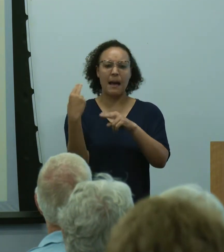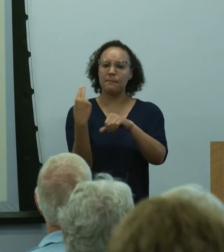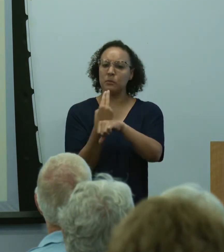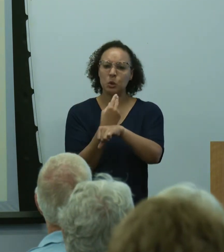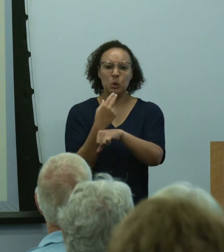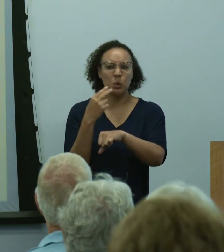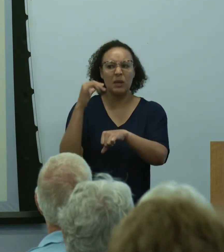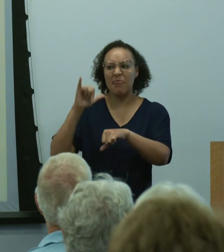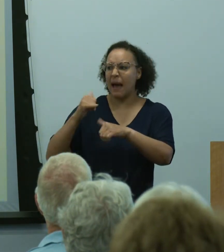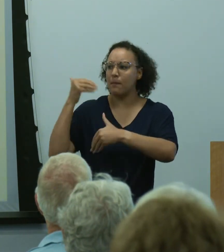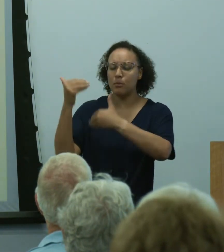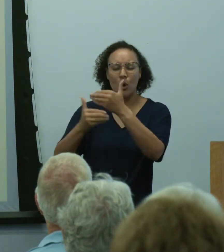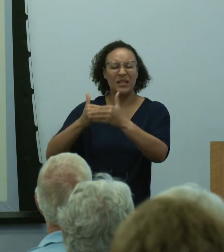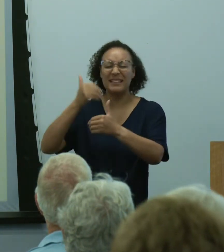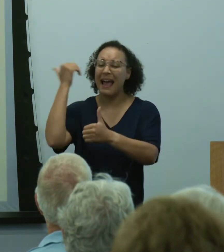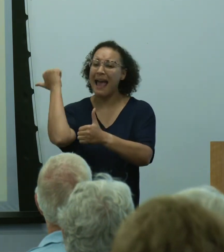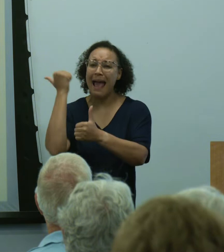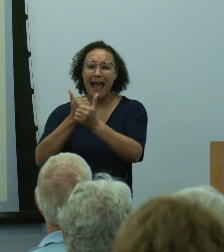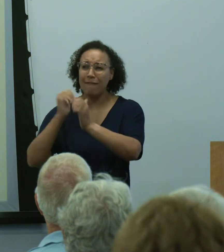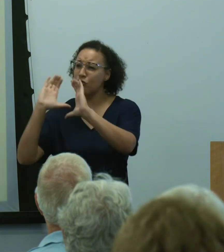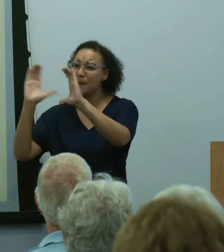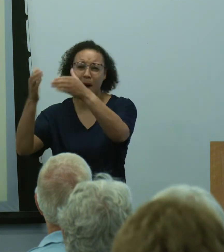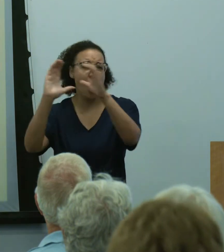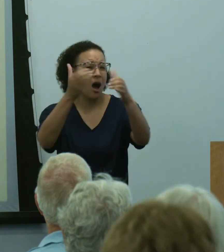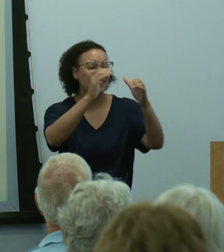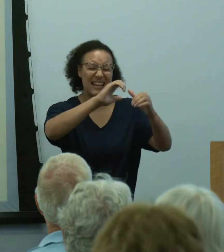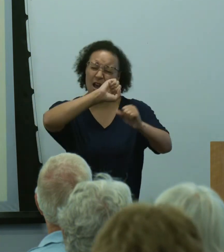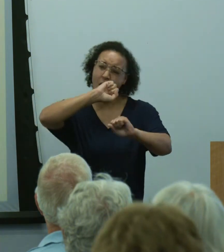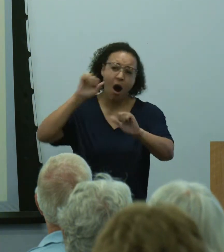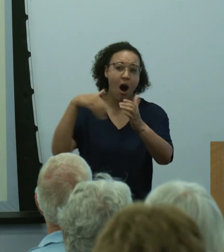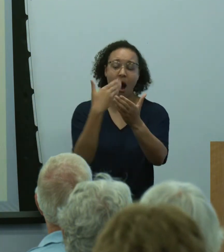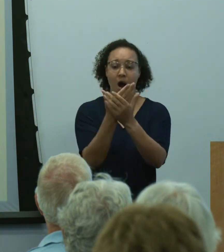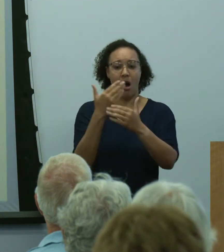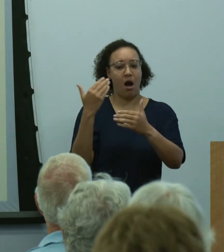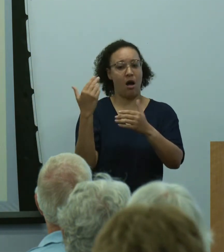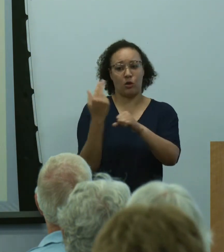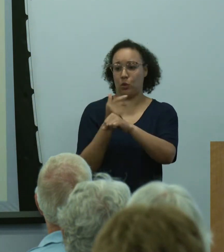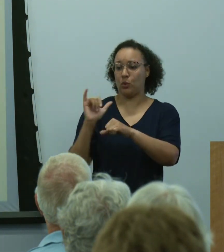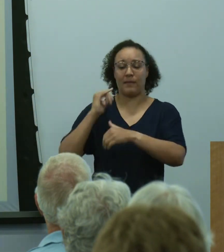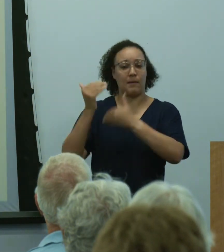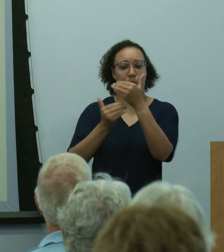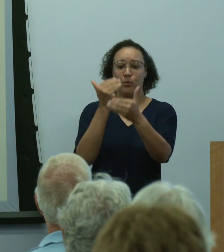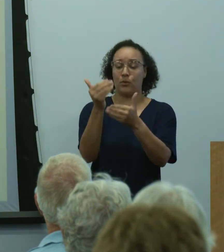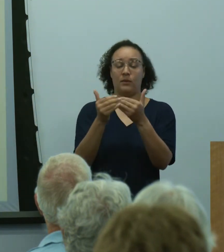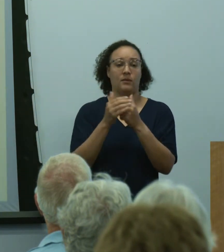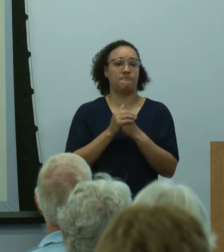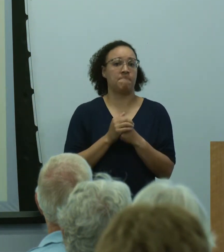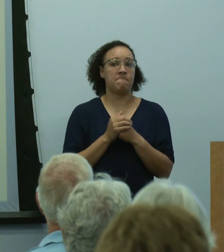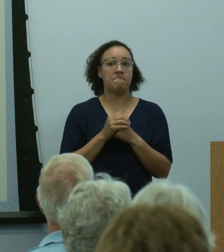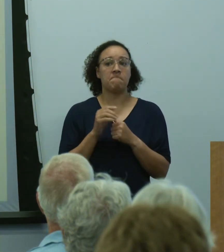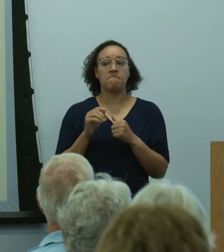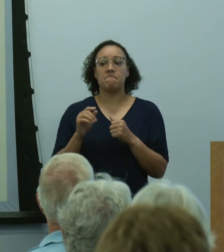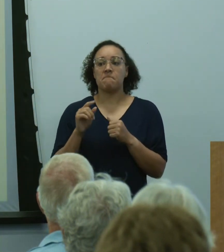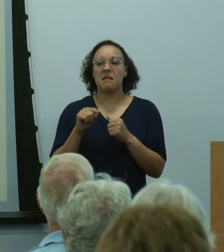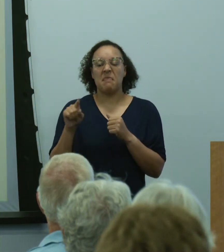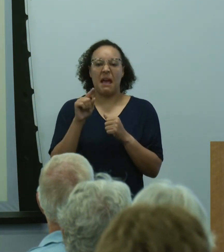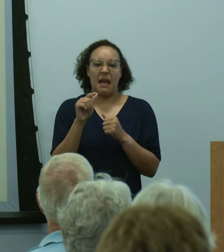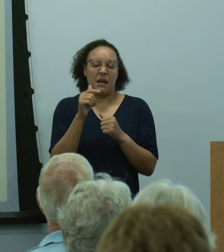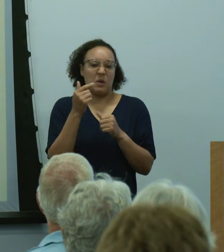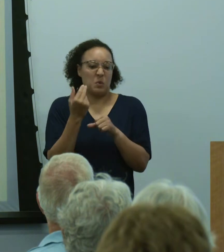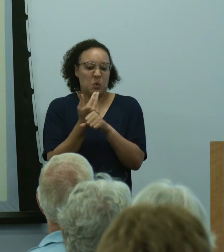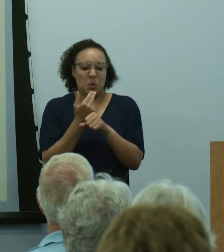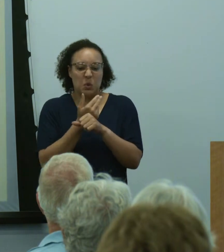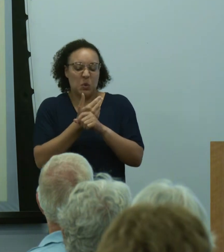every party who was in power in a state would use a